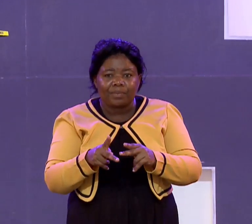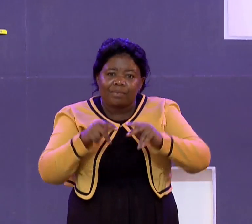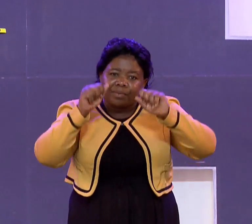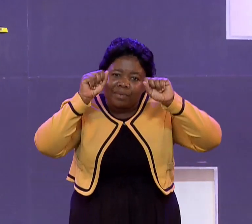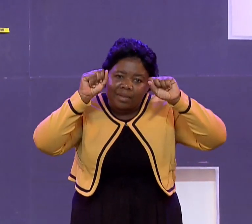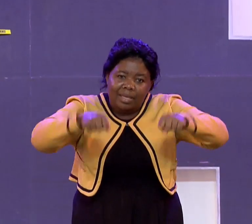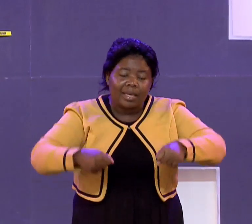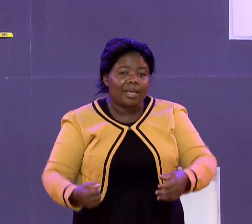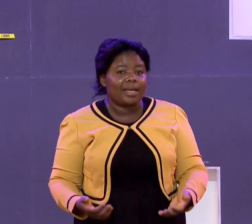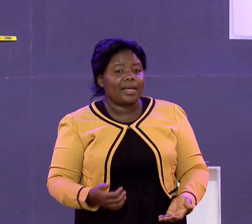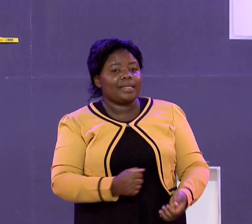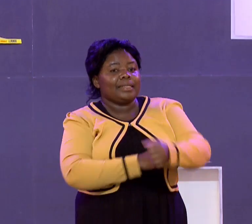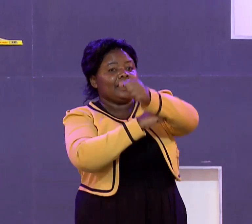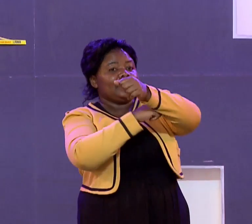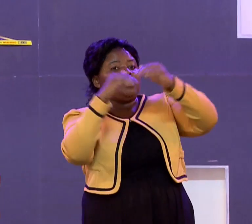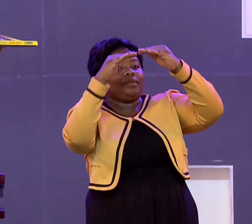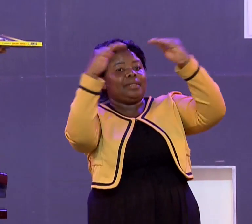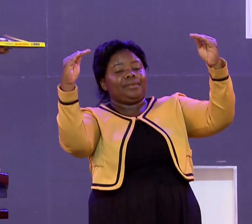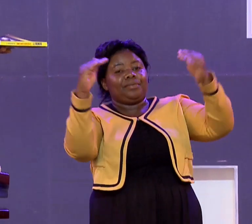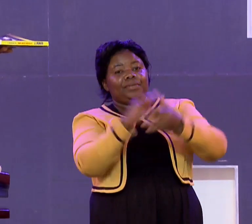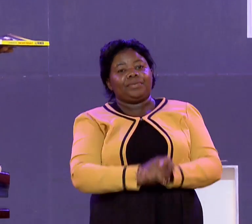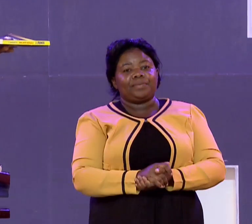can maintain those levels. There